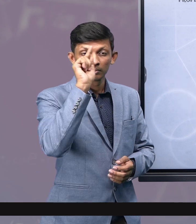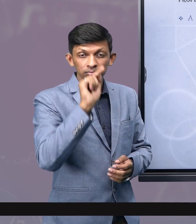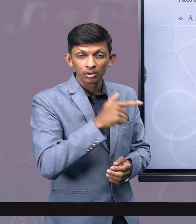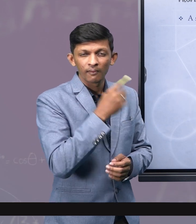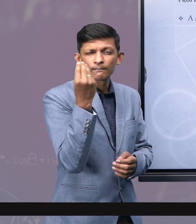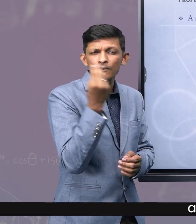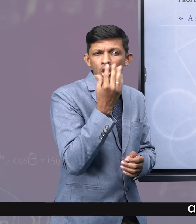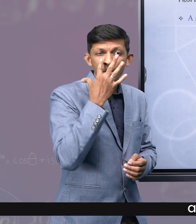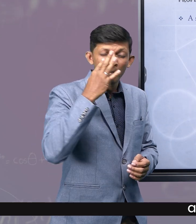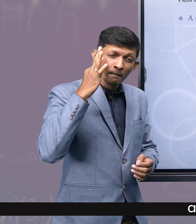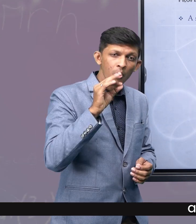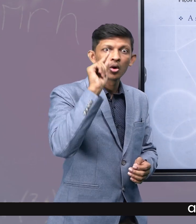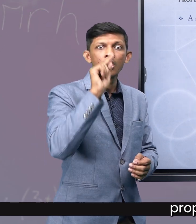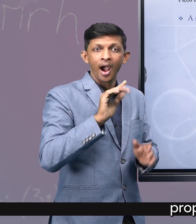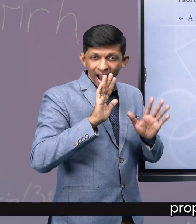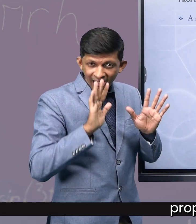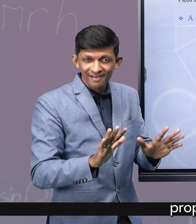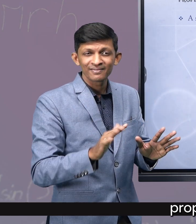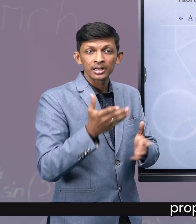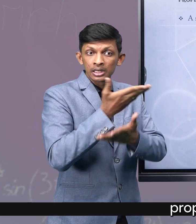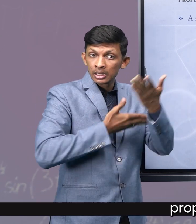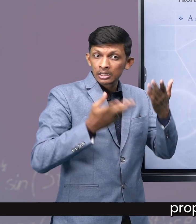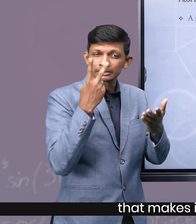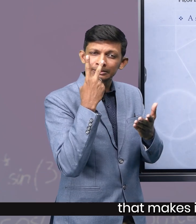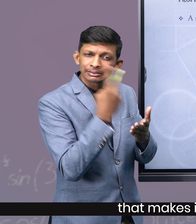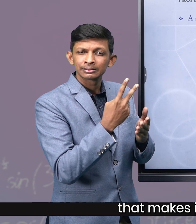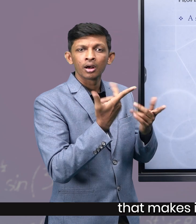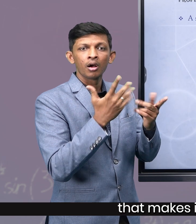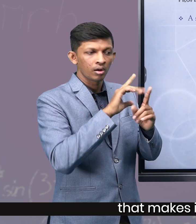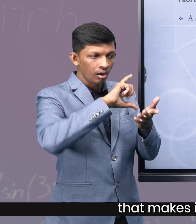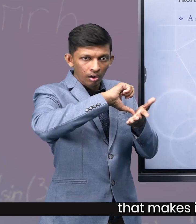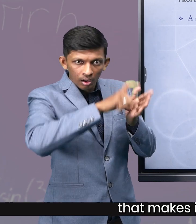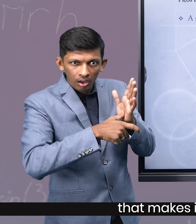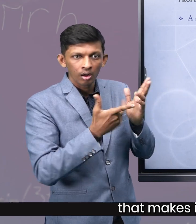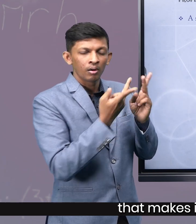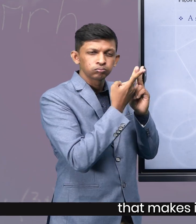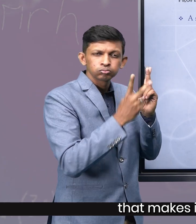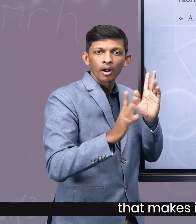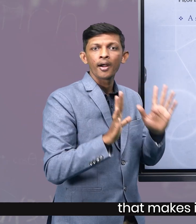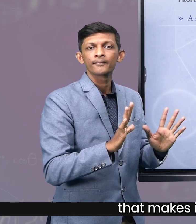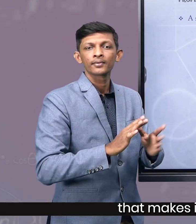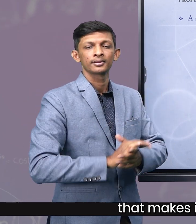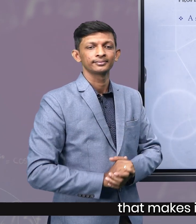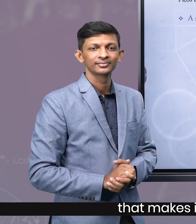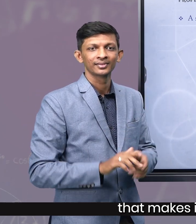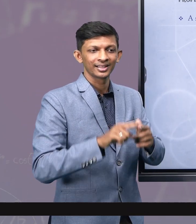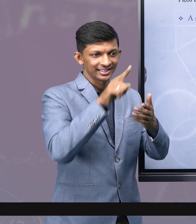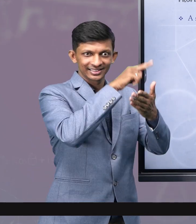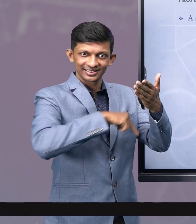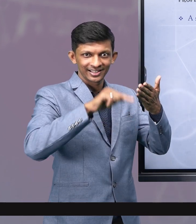Listed below are a few important properties of a semicircle that makes it a unique shape in geometry. A